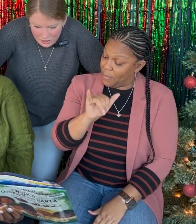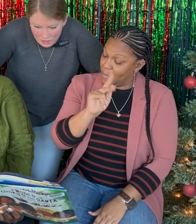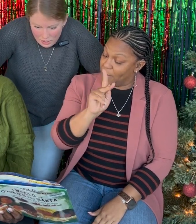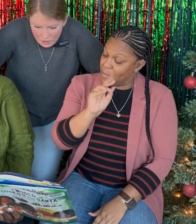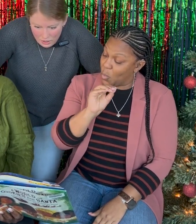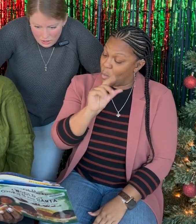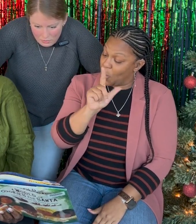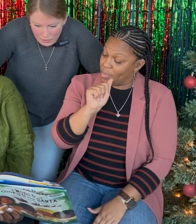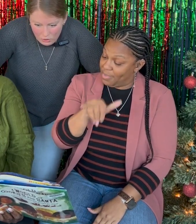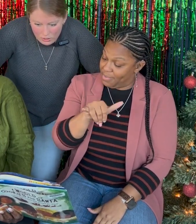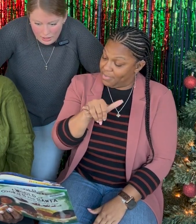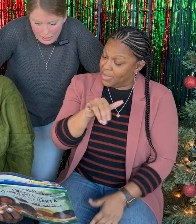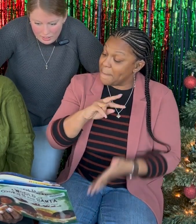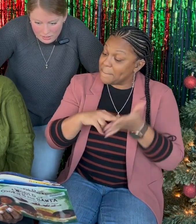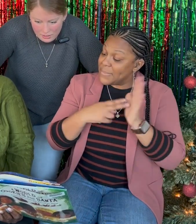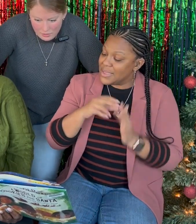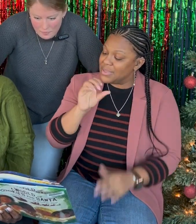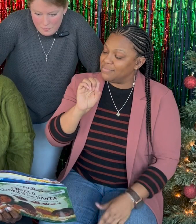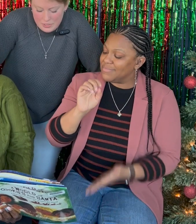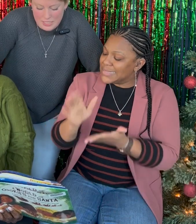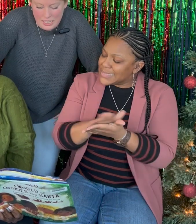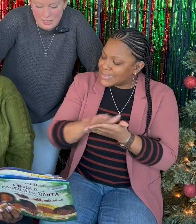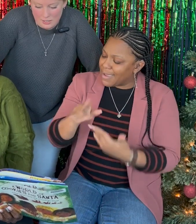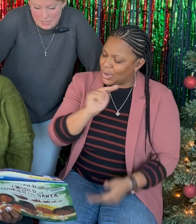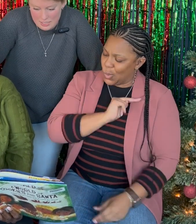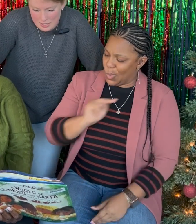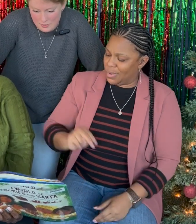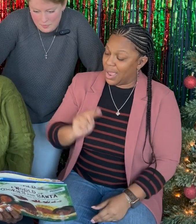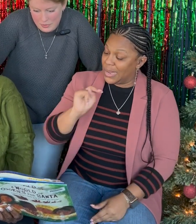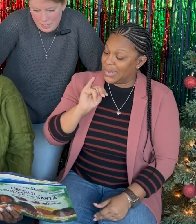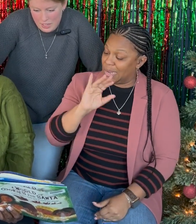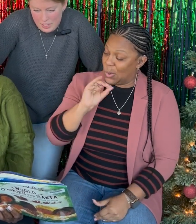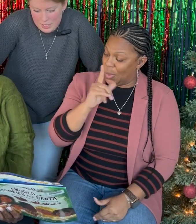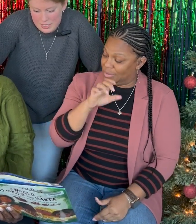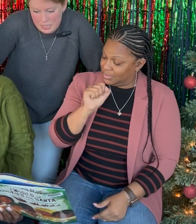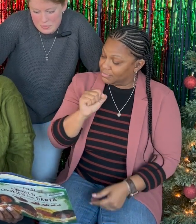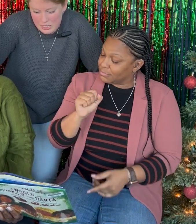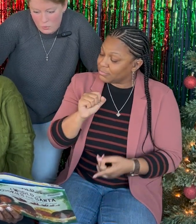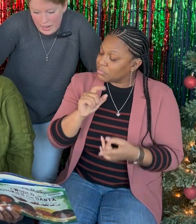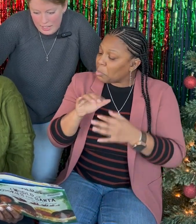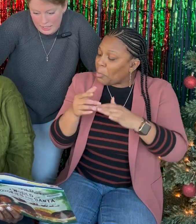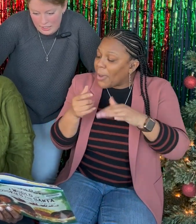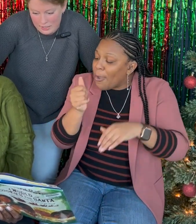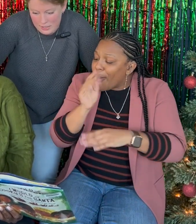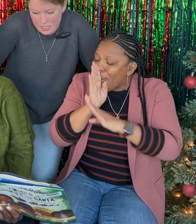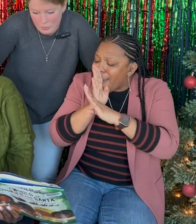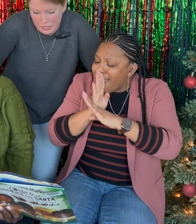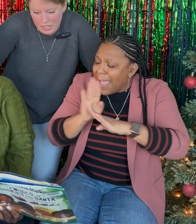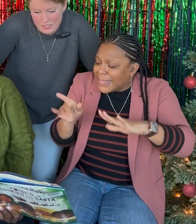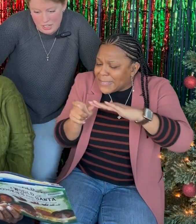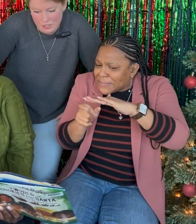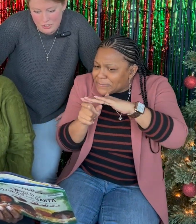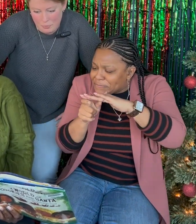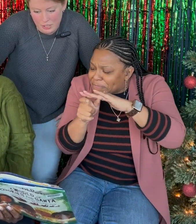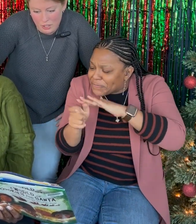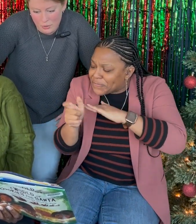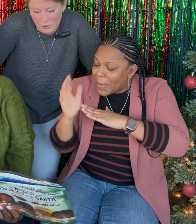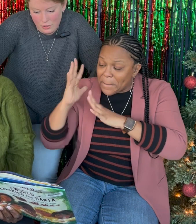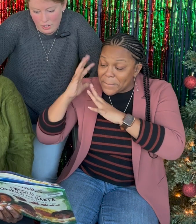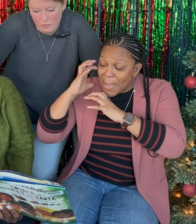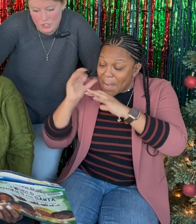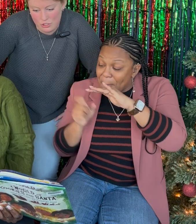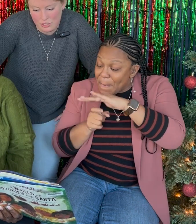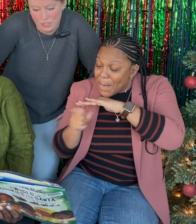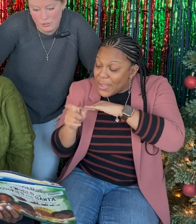Svayati Makokle, St. Nicholas, slips in quietly to put gifts under the